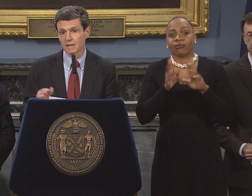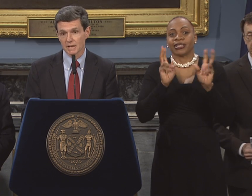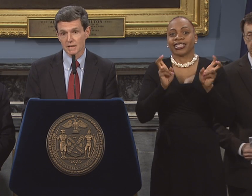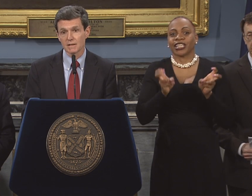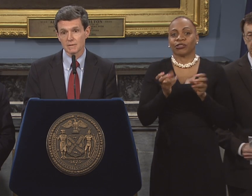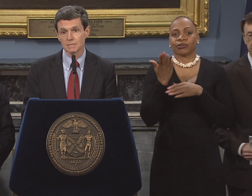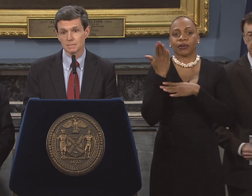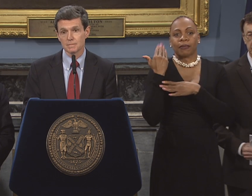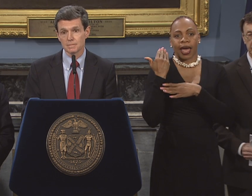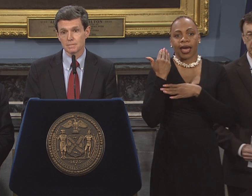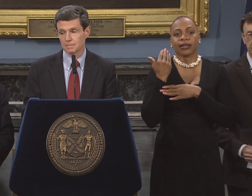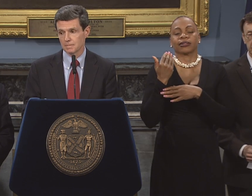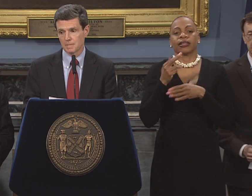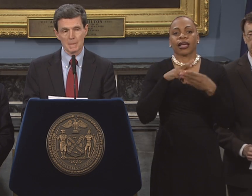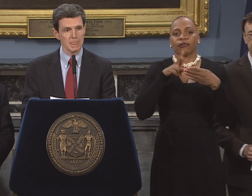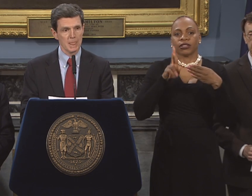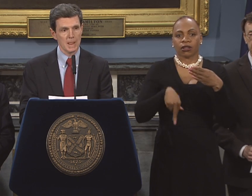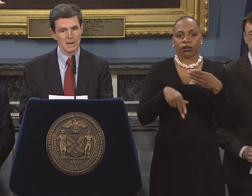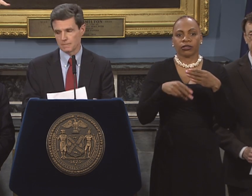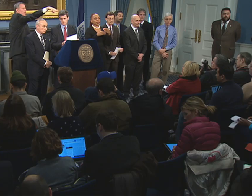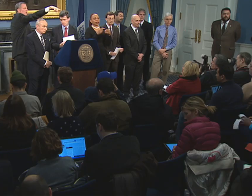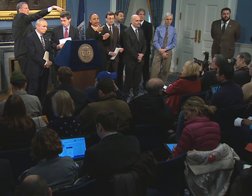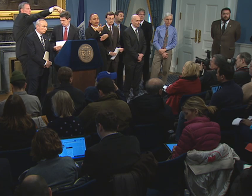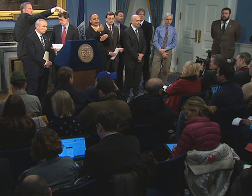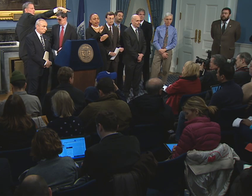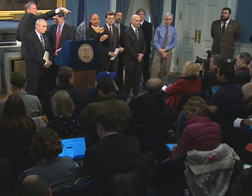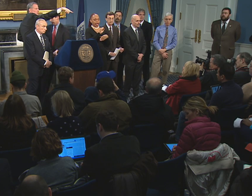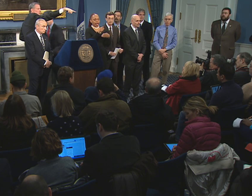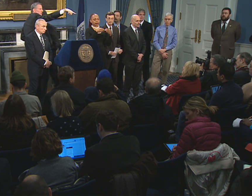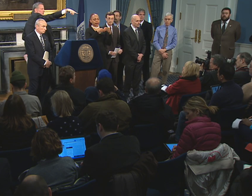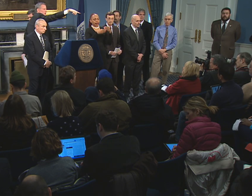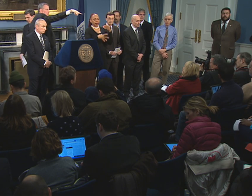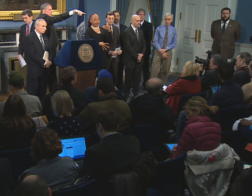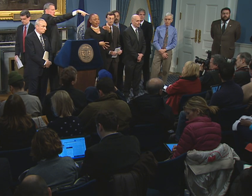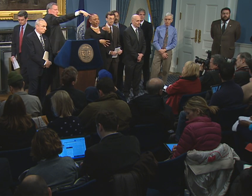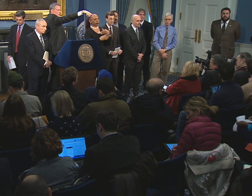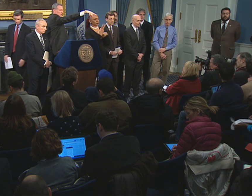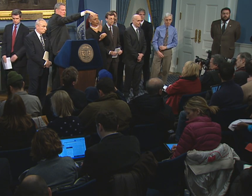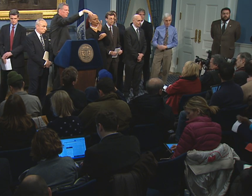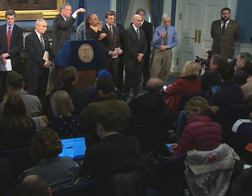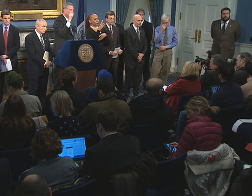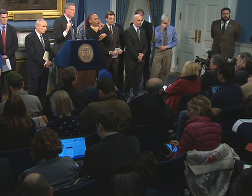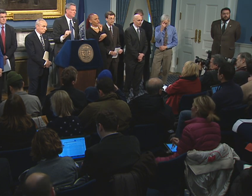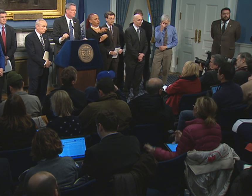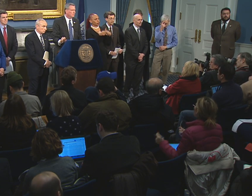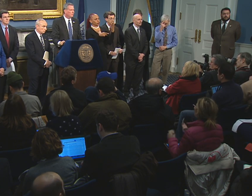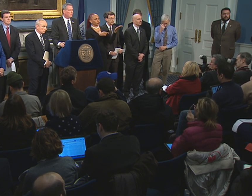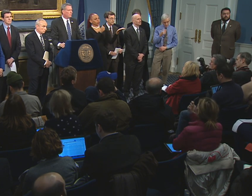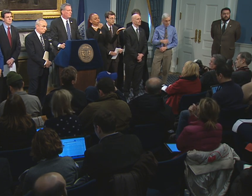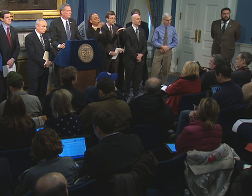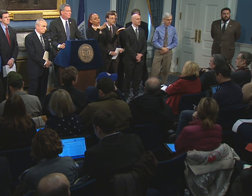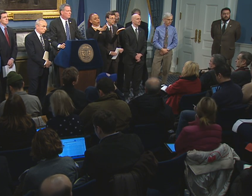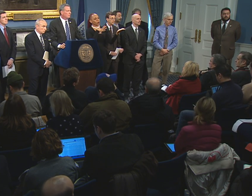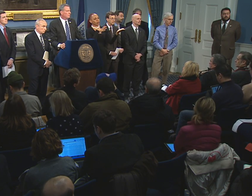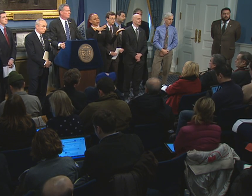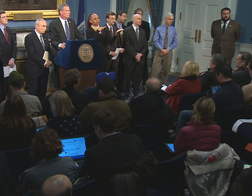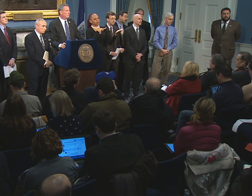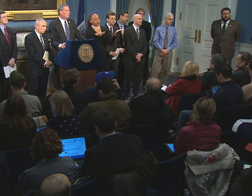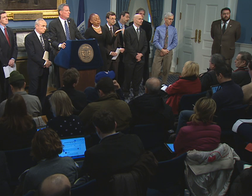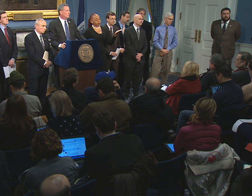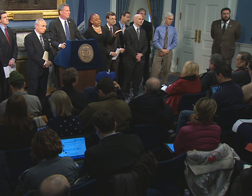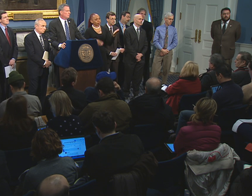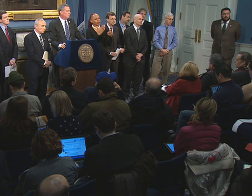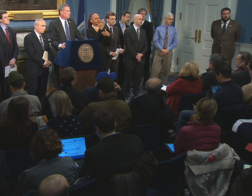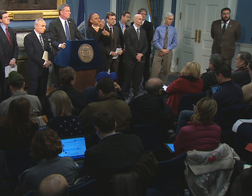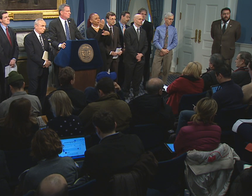resulted in it leaking. Okay, two questions right there, one next to each other, and then we're going to close down. Mayor, is